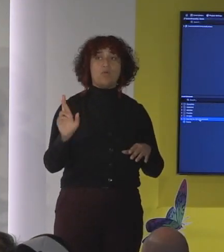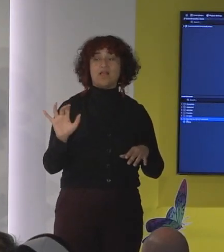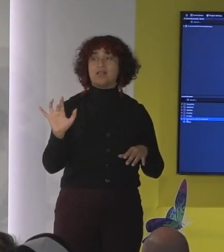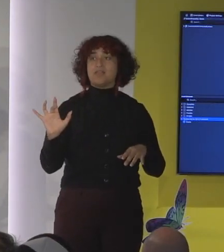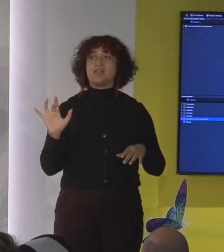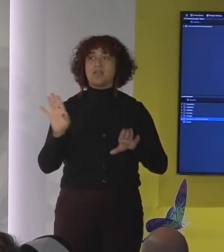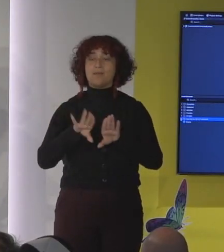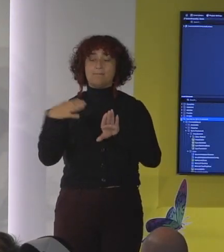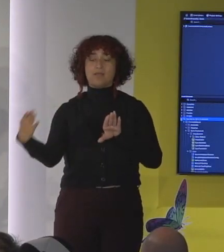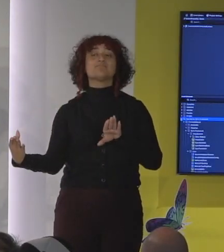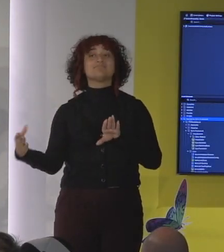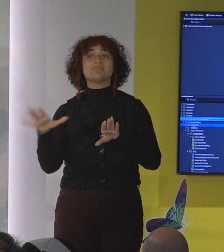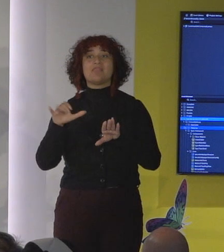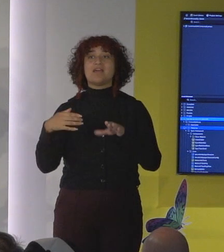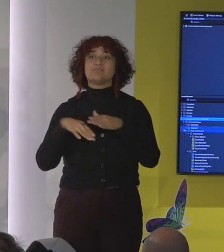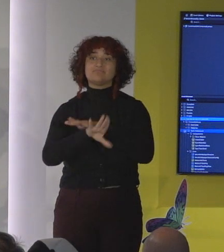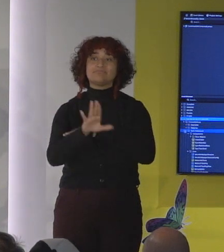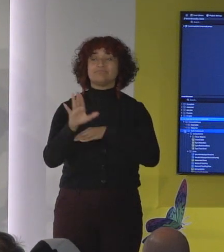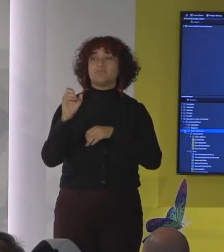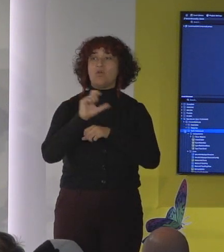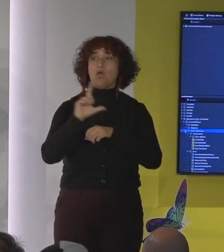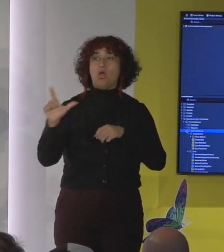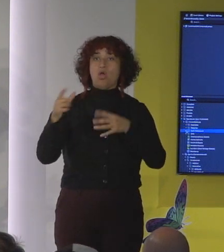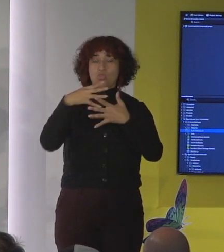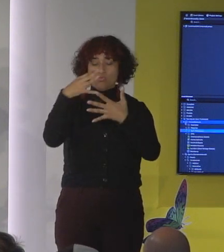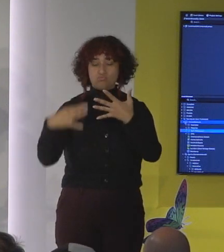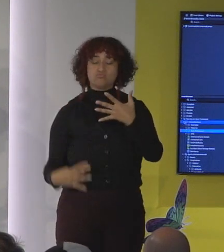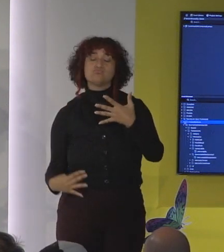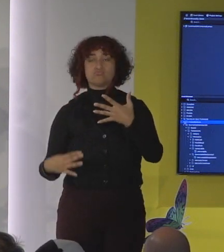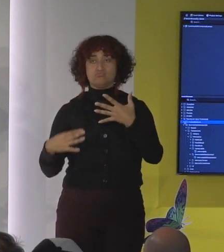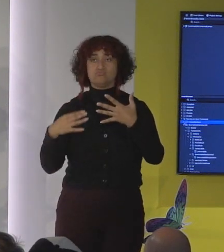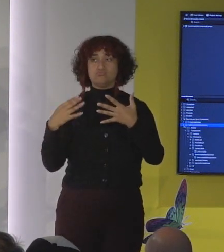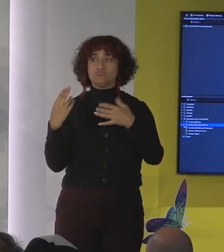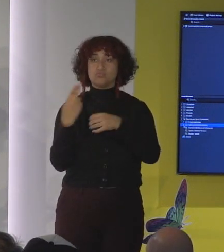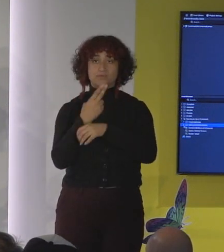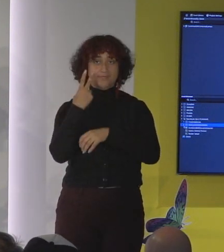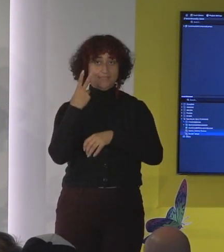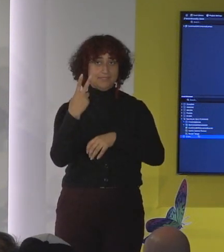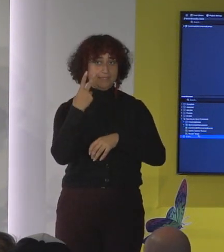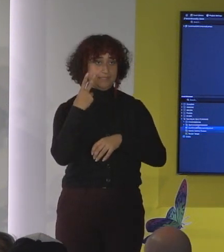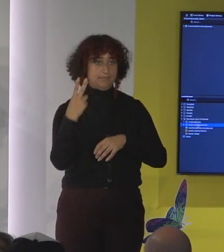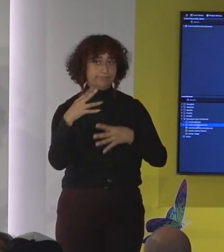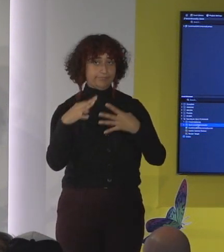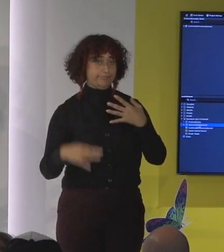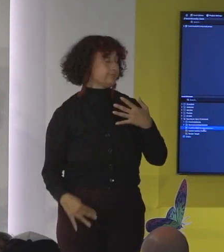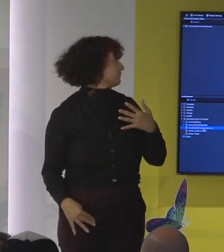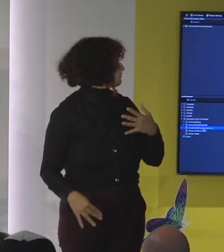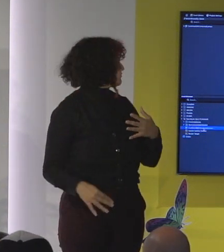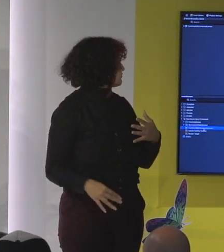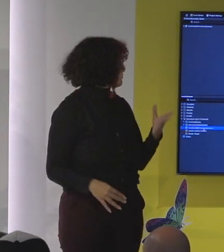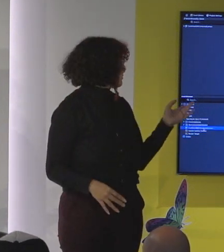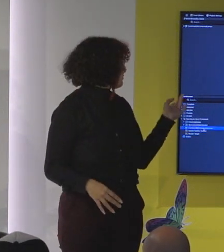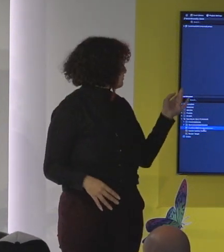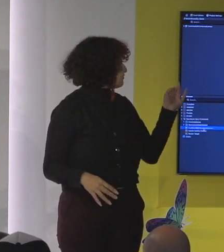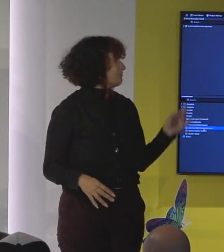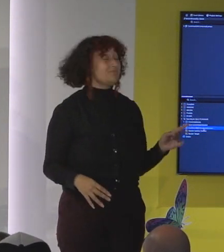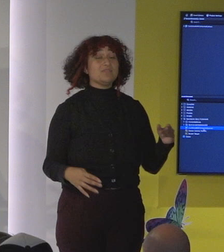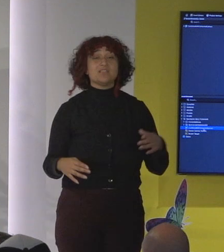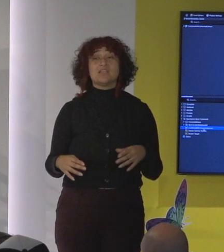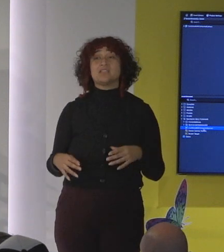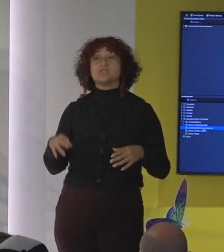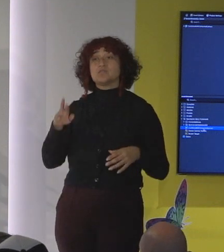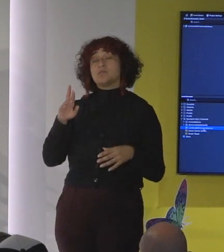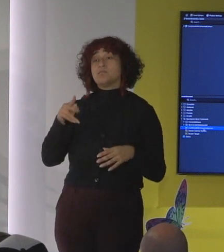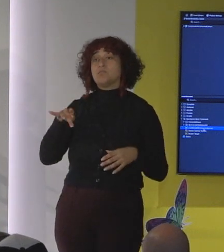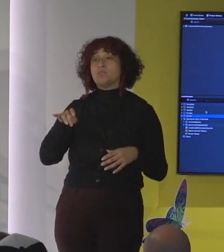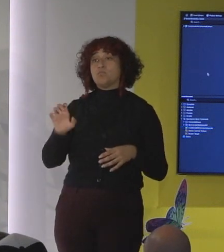that, and that will give you access to all the resources you see below. This prefab is what you'll want to